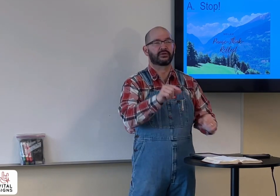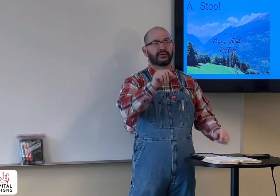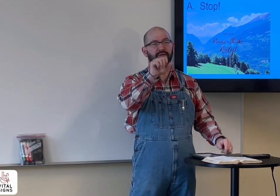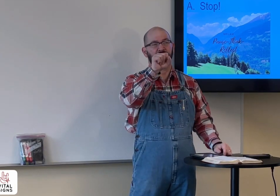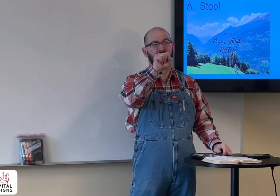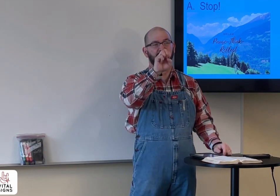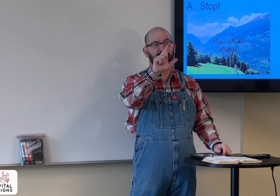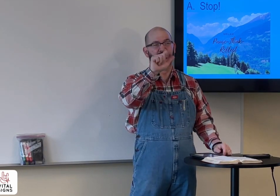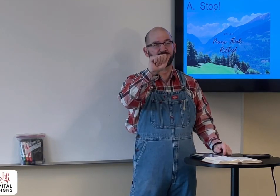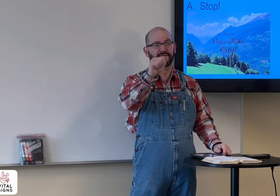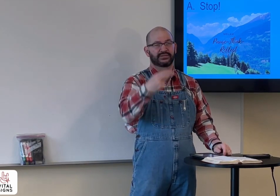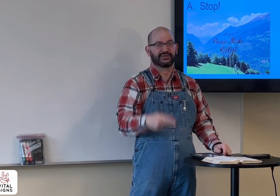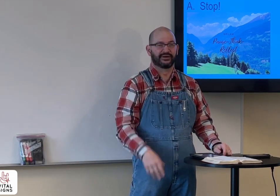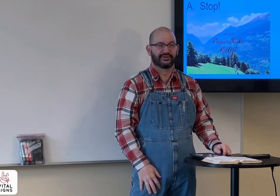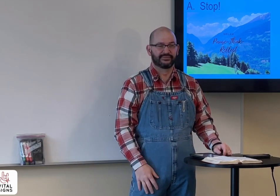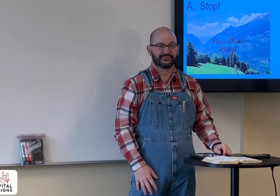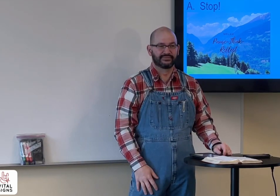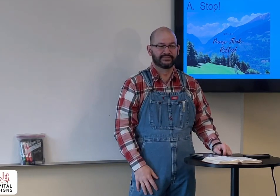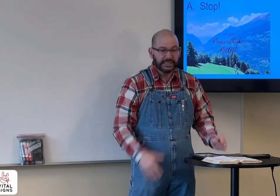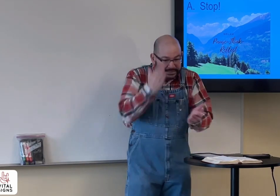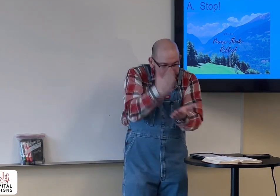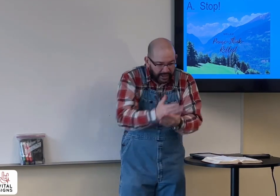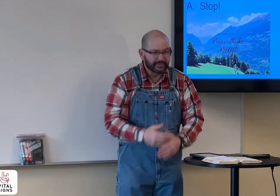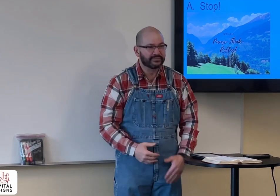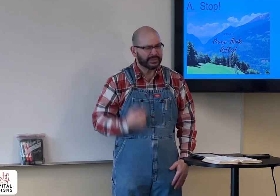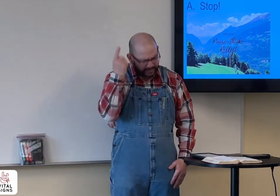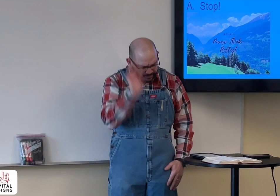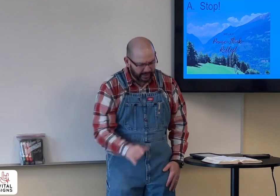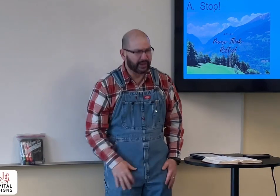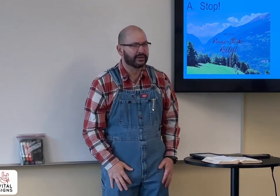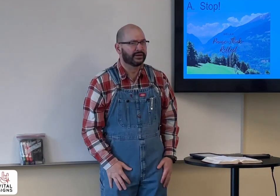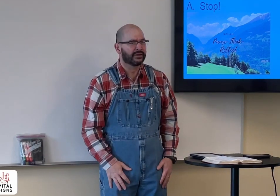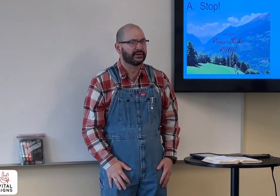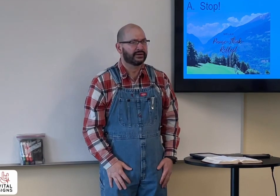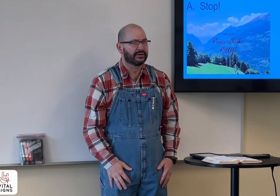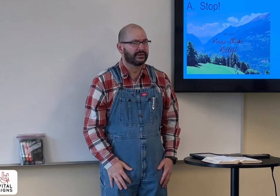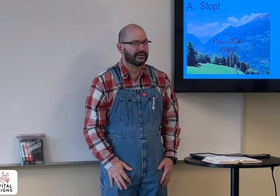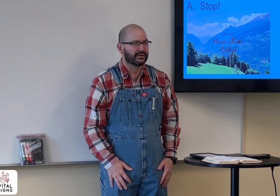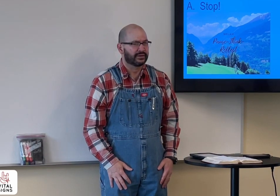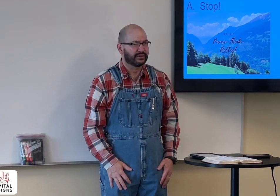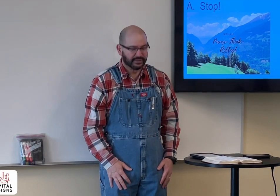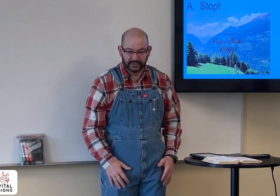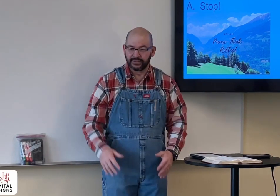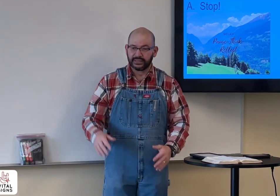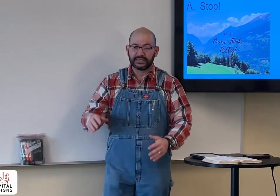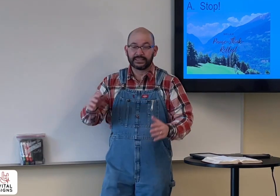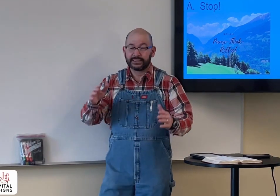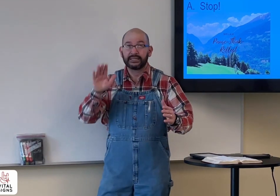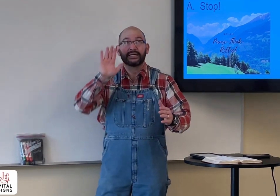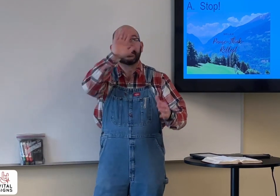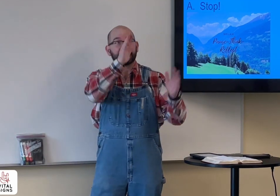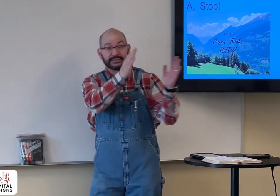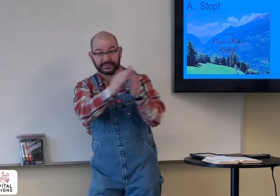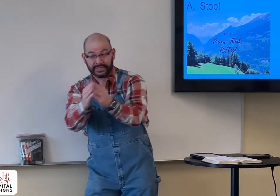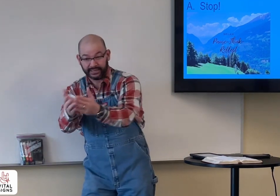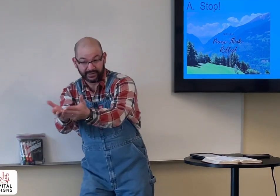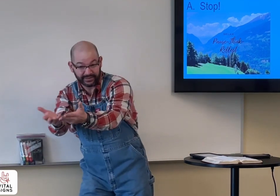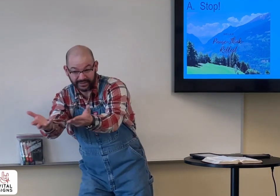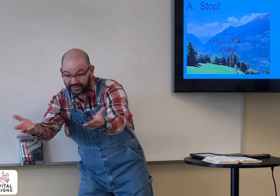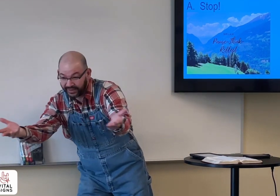Then the word Selah shows up. It says, stop. Think about that. Think about the city here